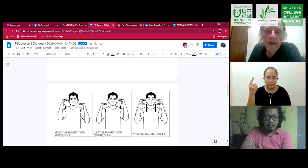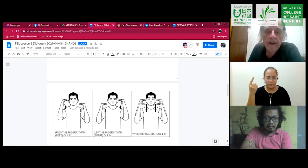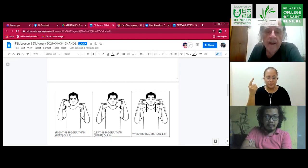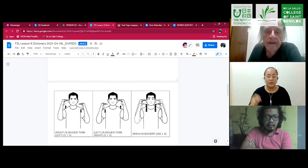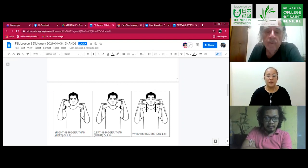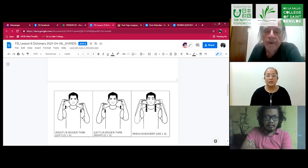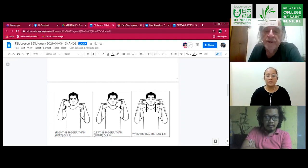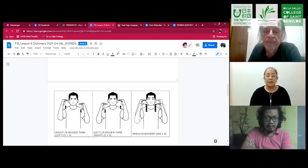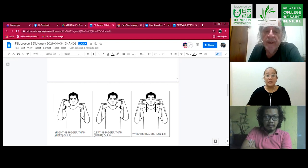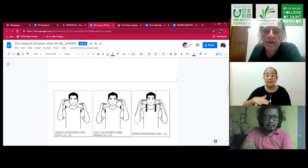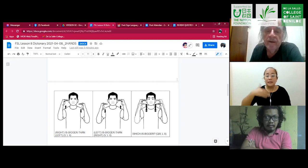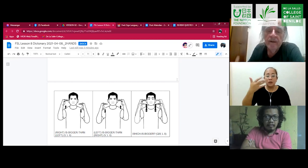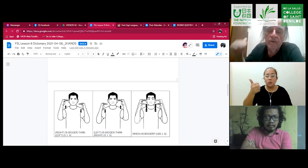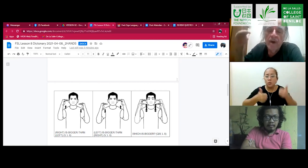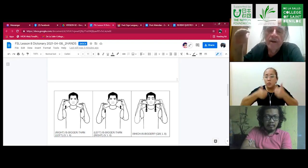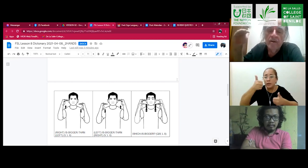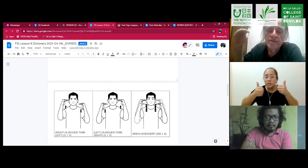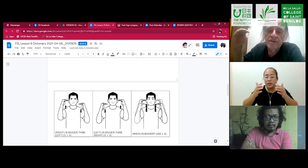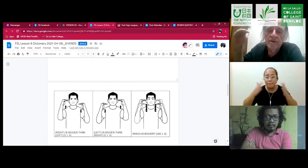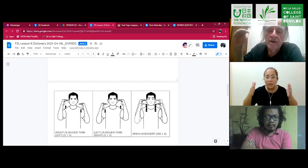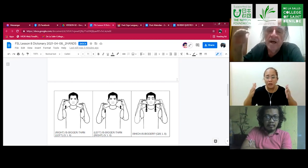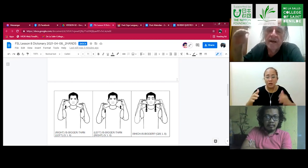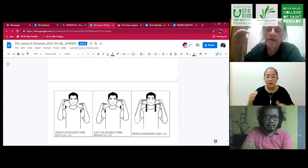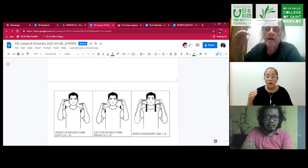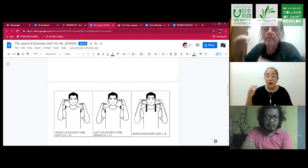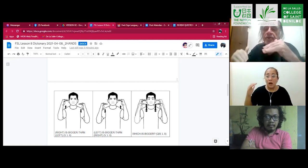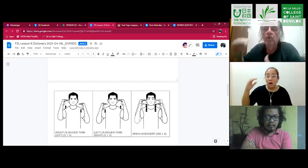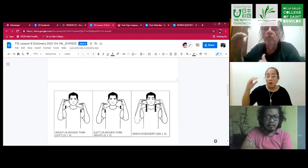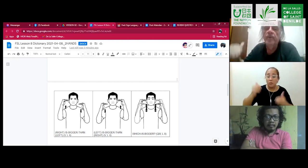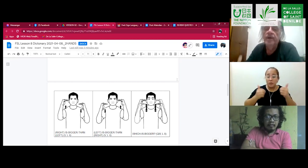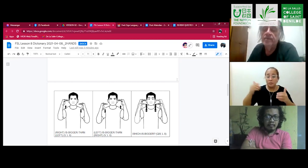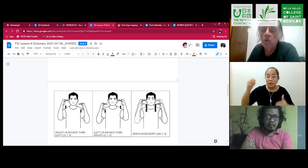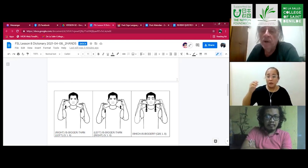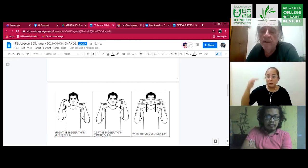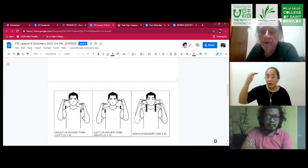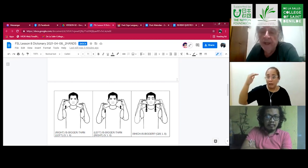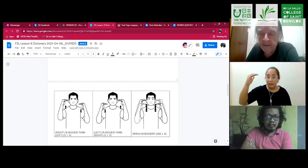Okay, and then which is bigger? The right also starts higher, but the movement is more complex.